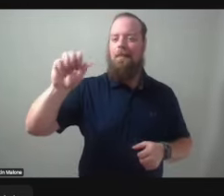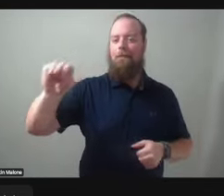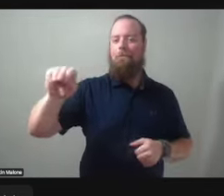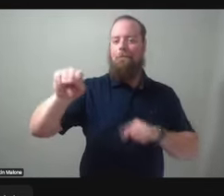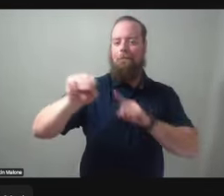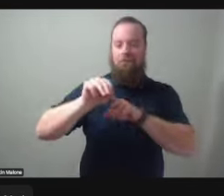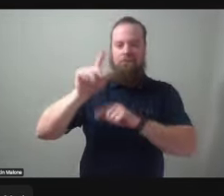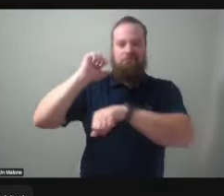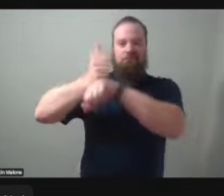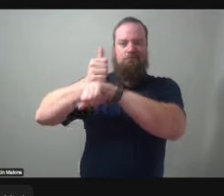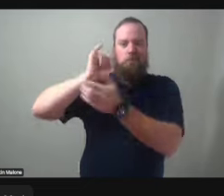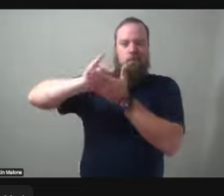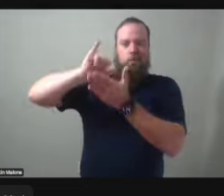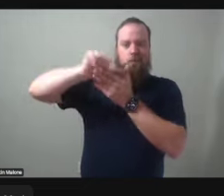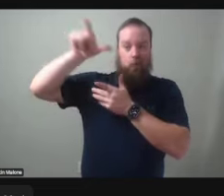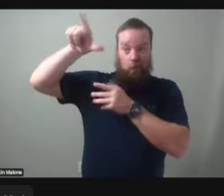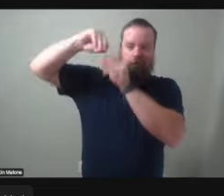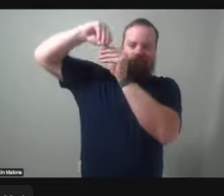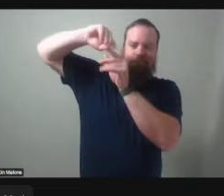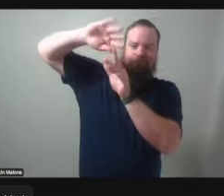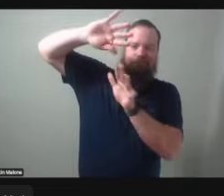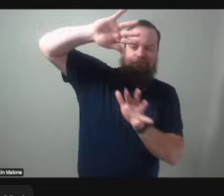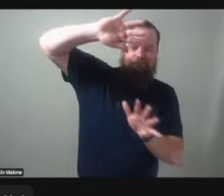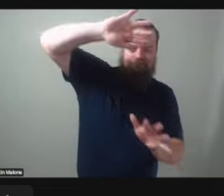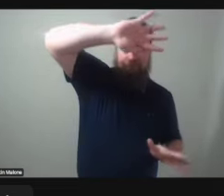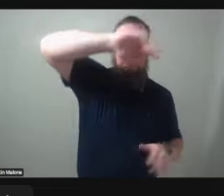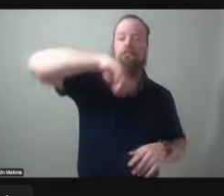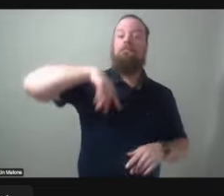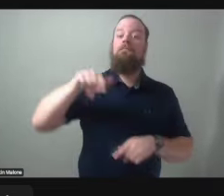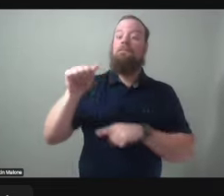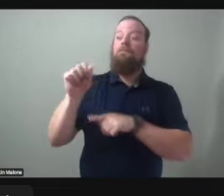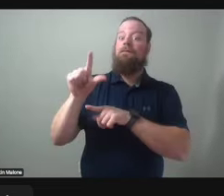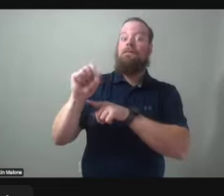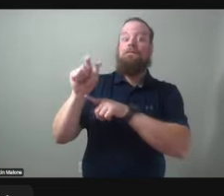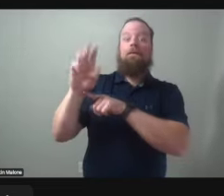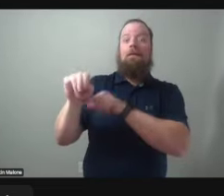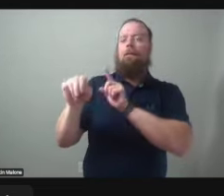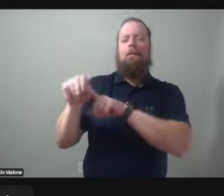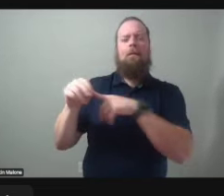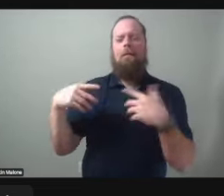dwindled over the year with people attending and coming together.